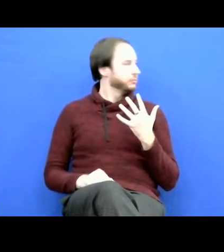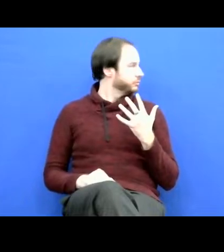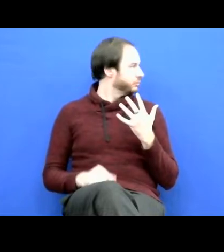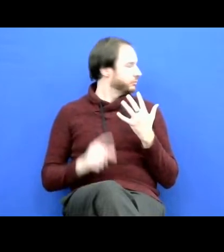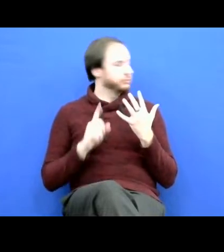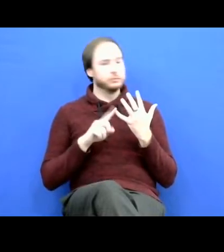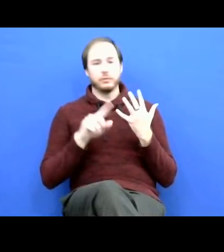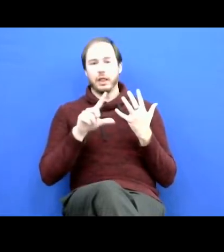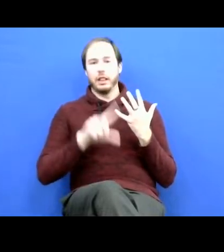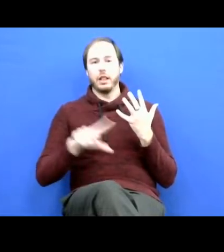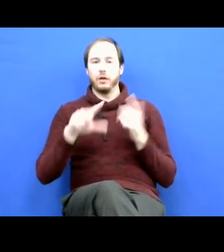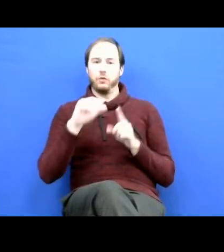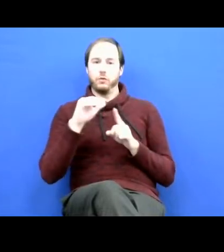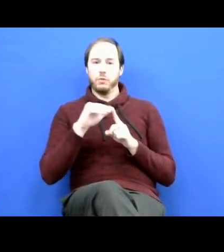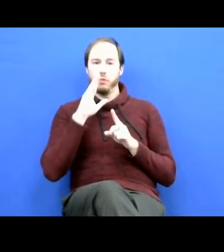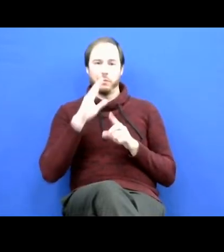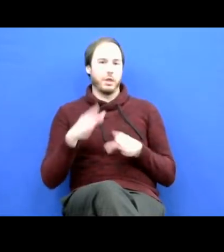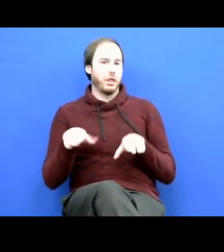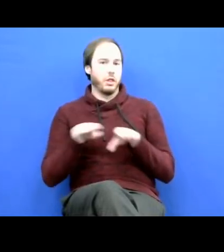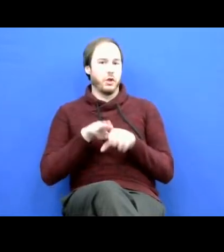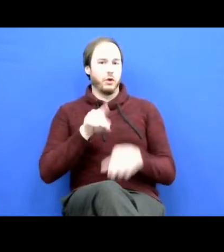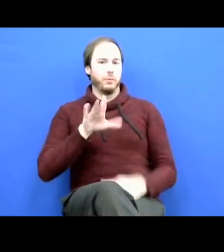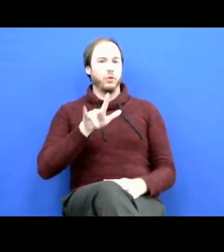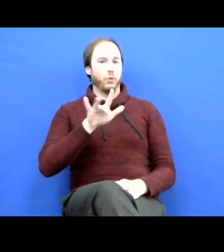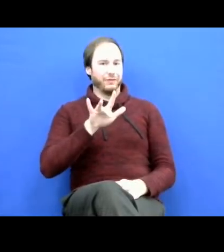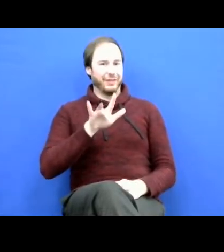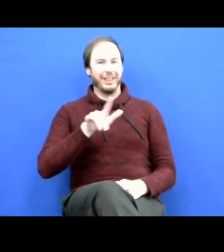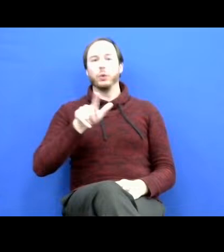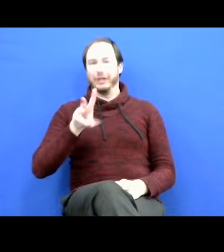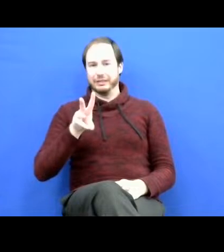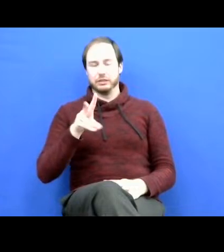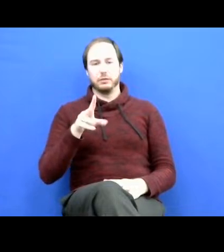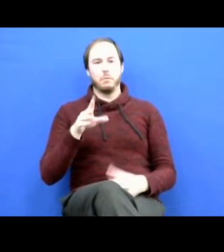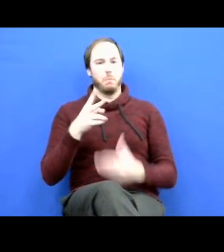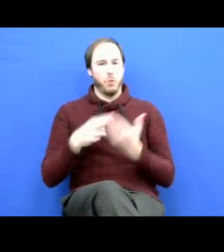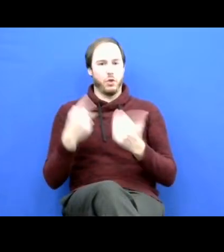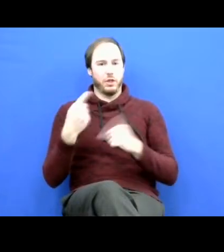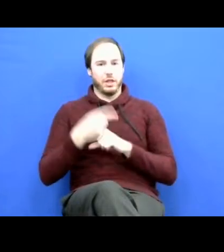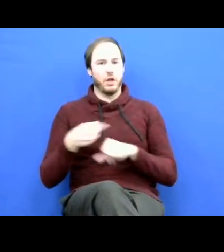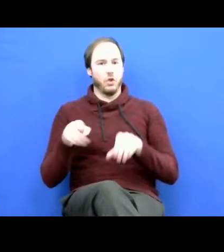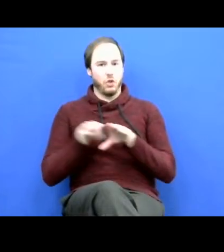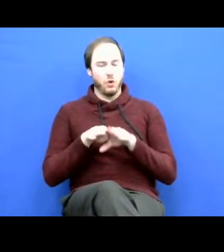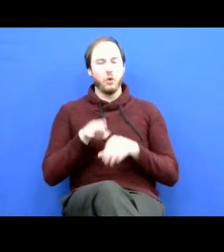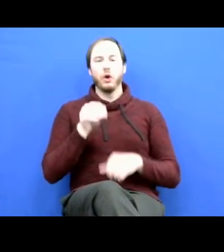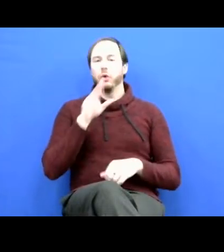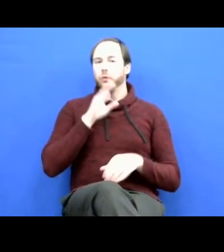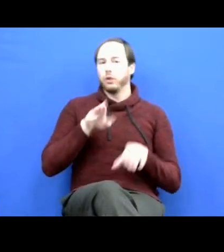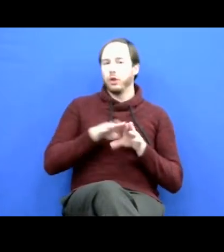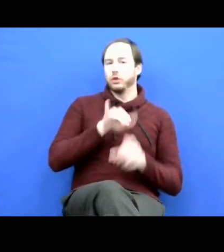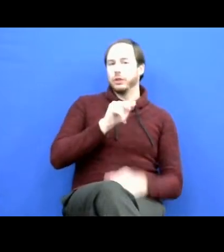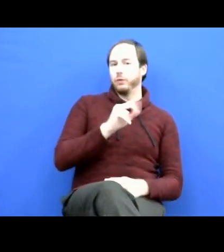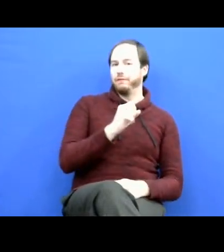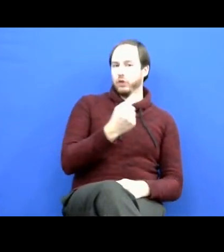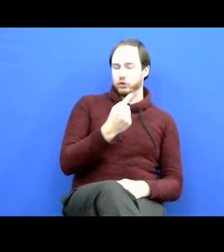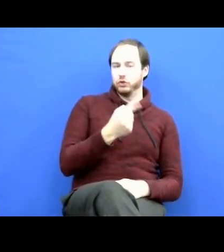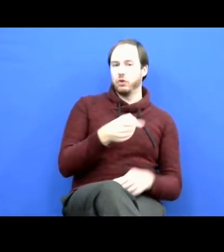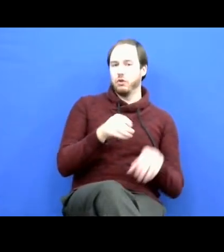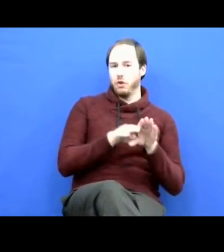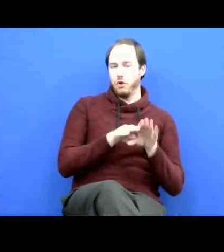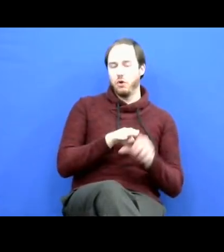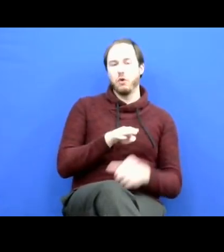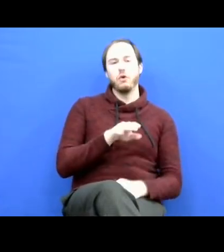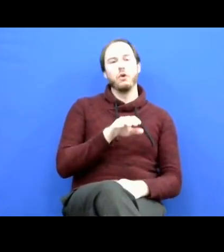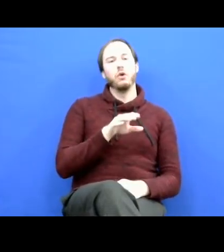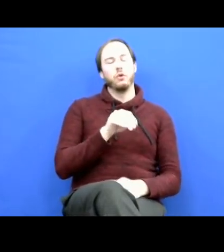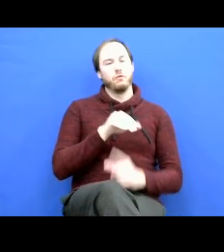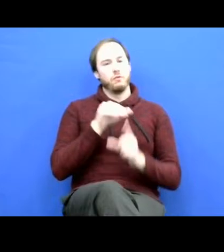Library, just a reminder that it's going to be closed December 25th and 26th, and that it will also be closed January 1st. An